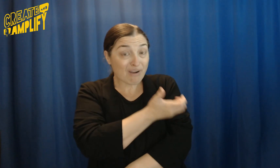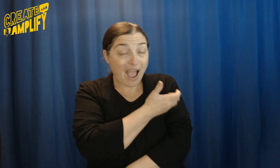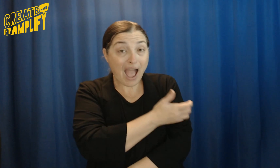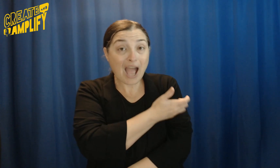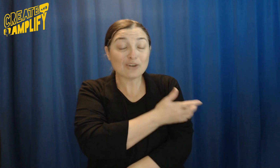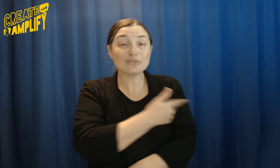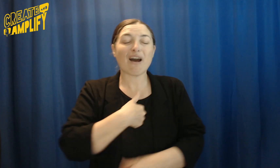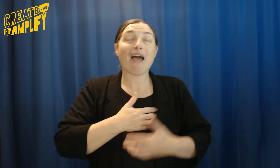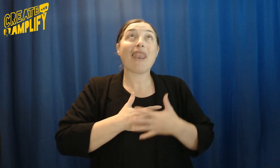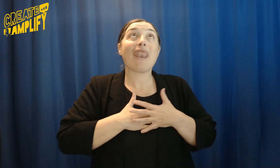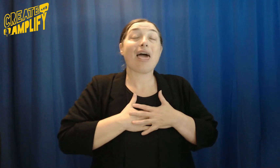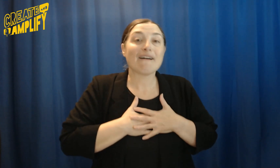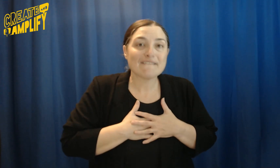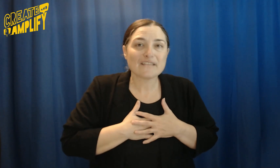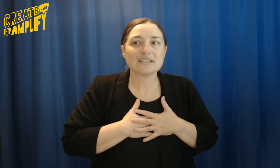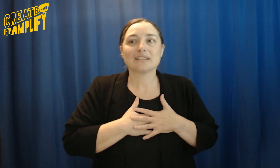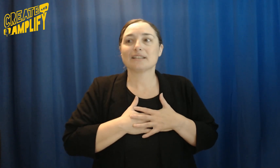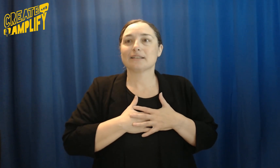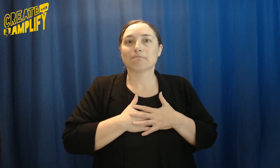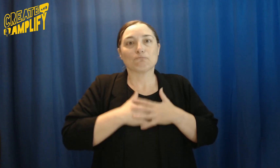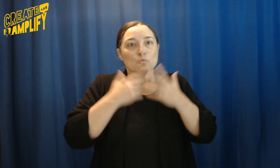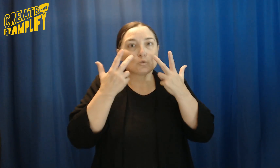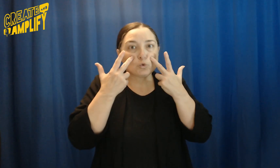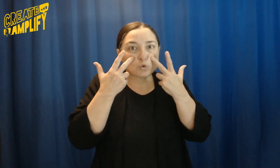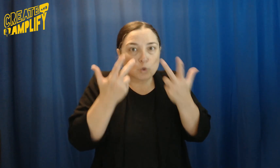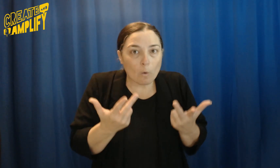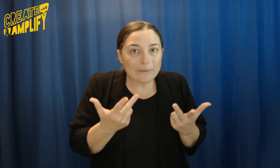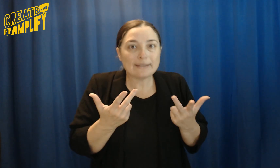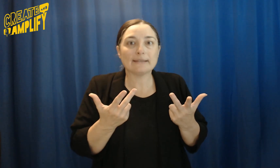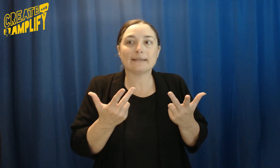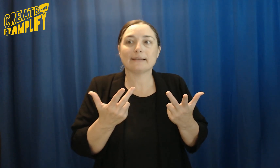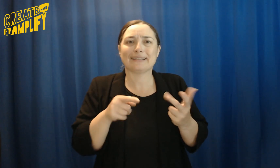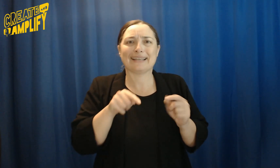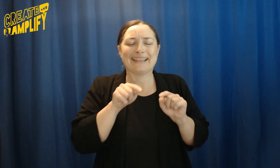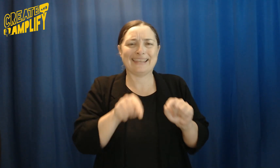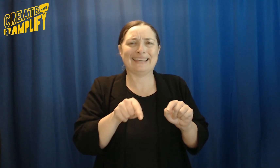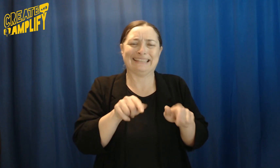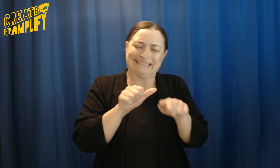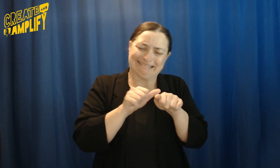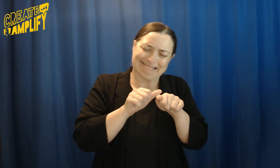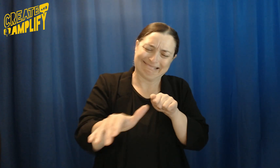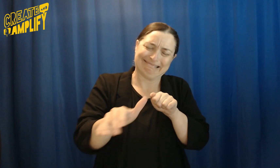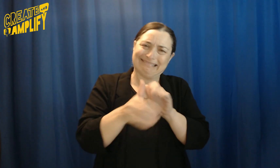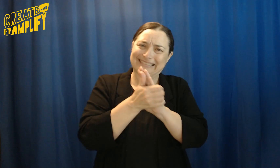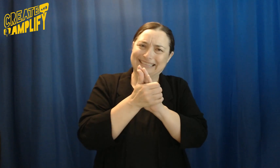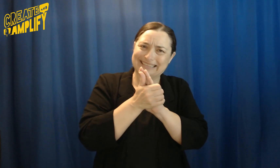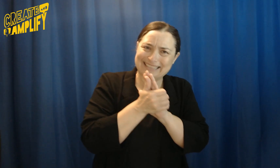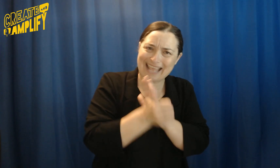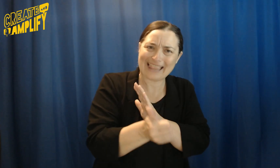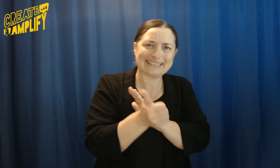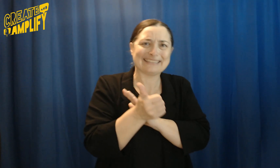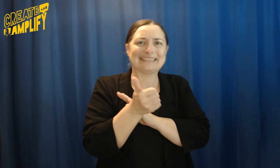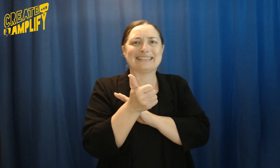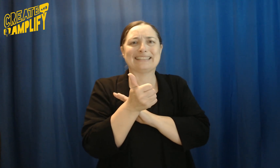loved, I guess, showcasing these astoundingly talented, astute